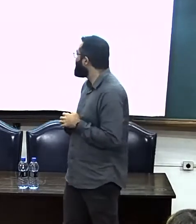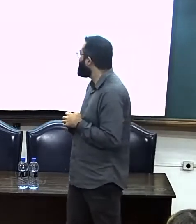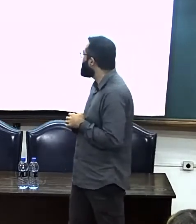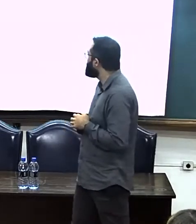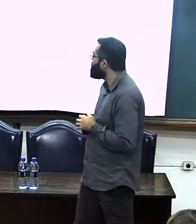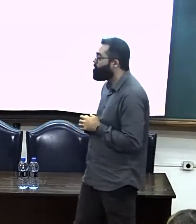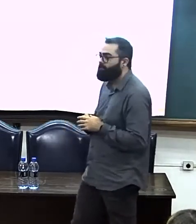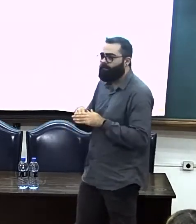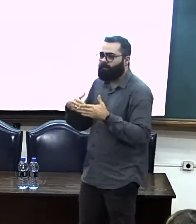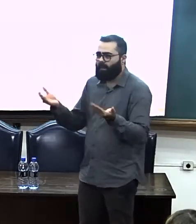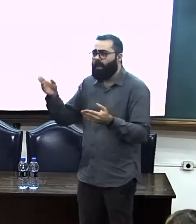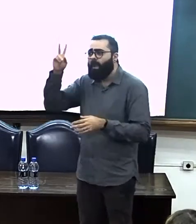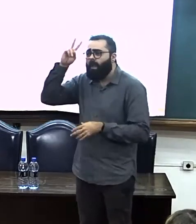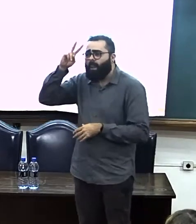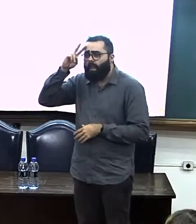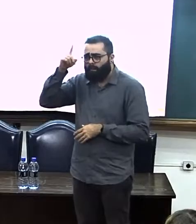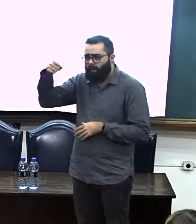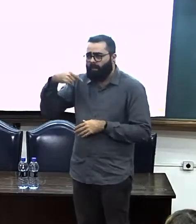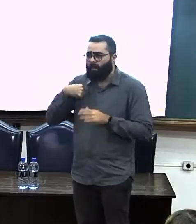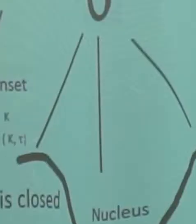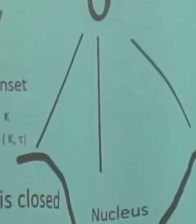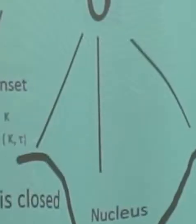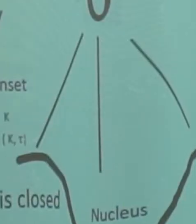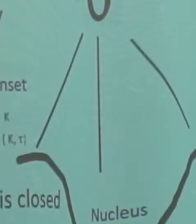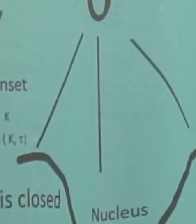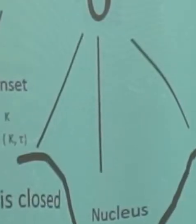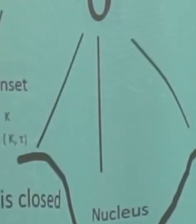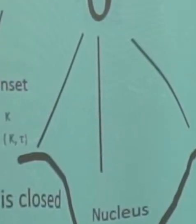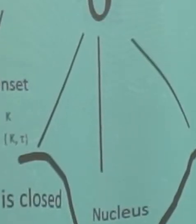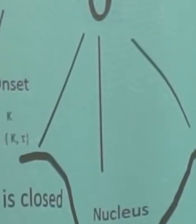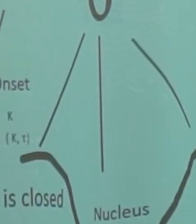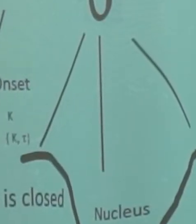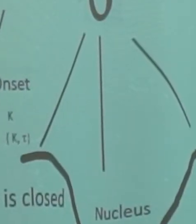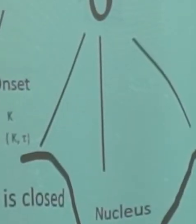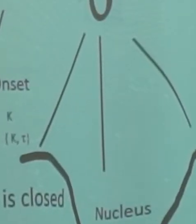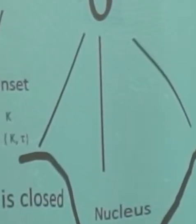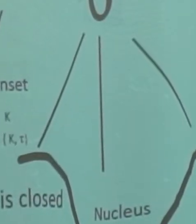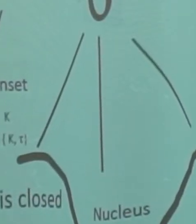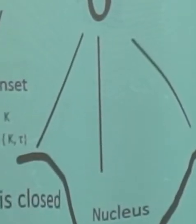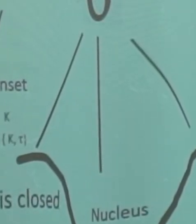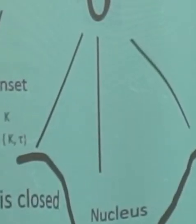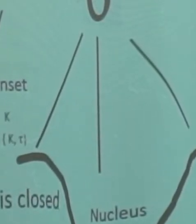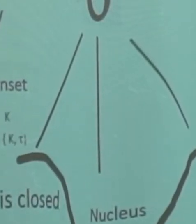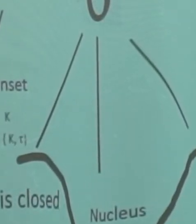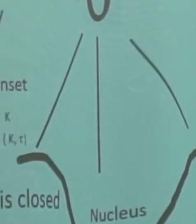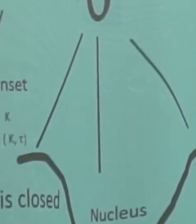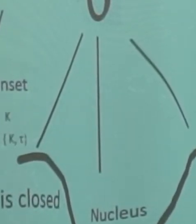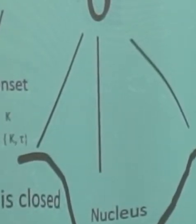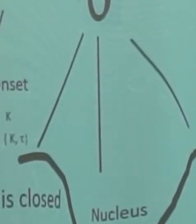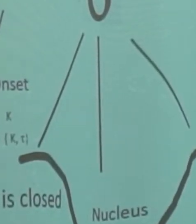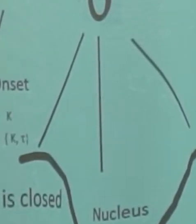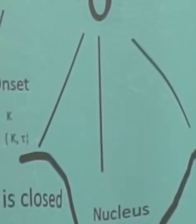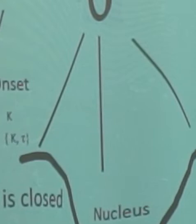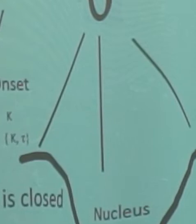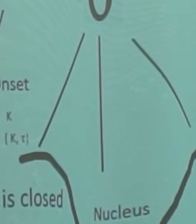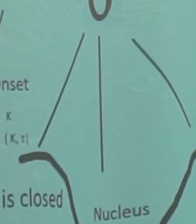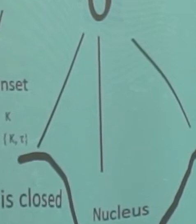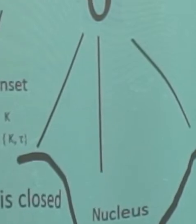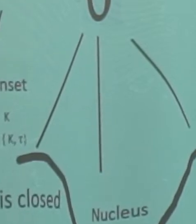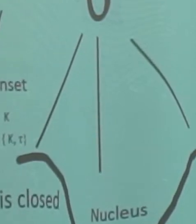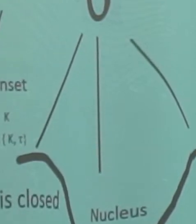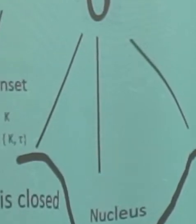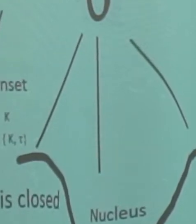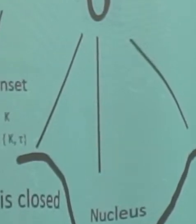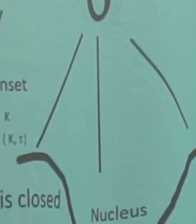So, remember, this is my definition of the syllable. Essa é a definição dela para a sílaba, né, que a gente